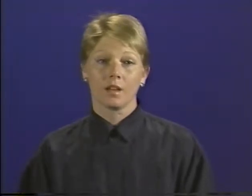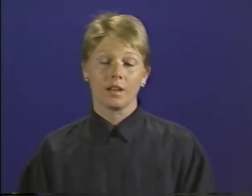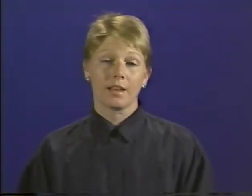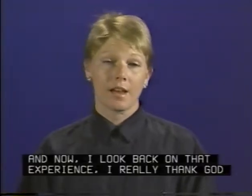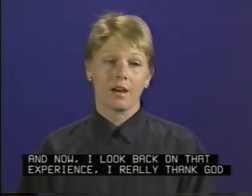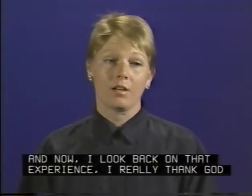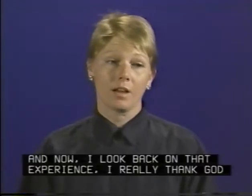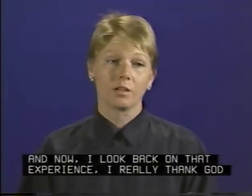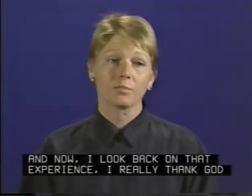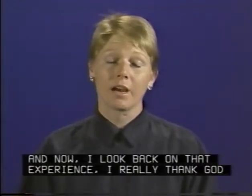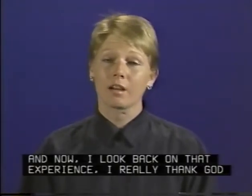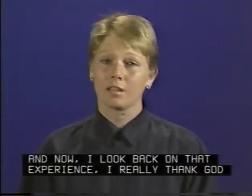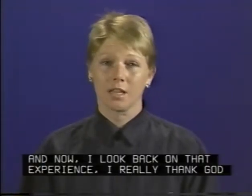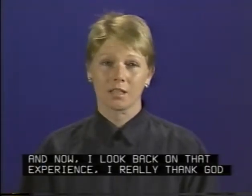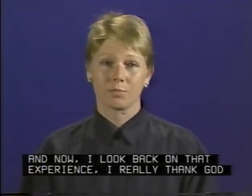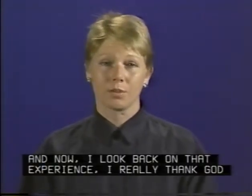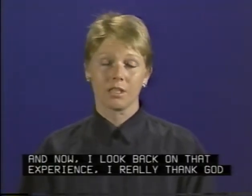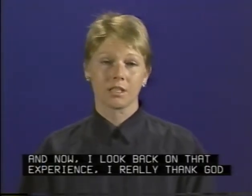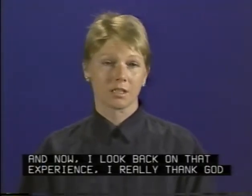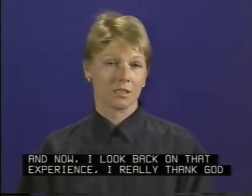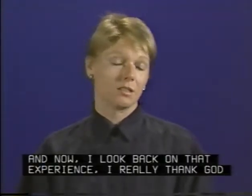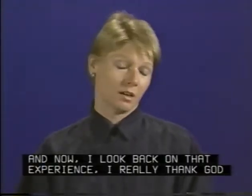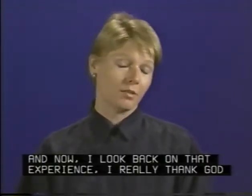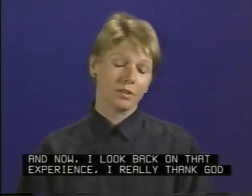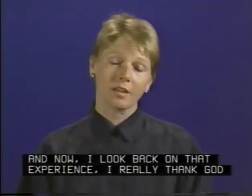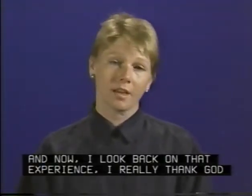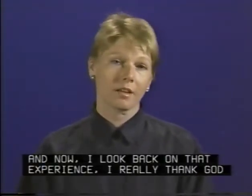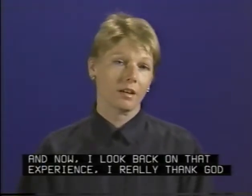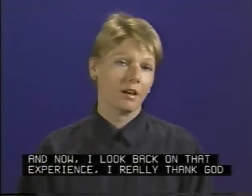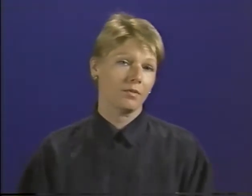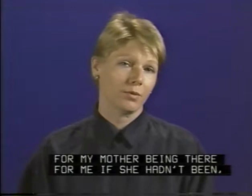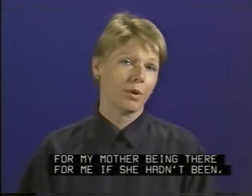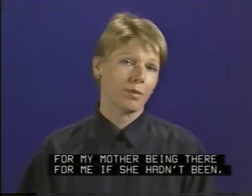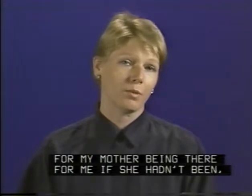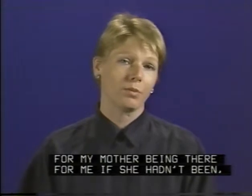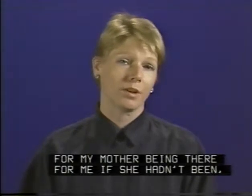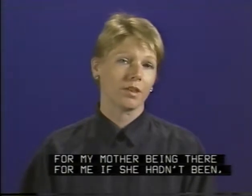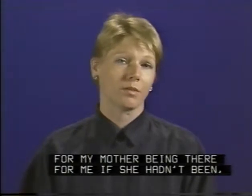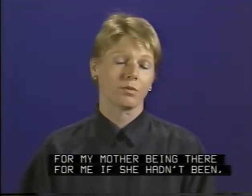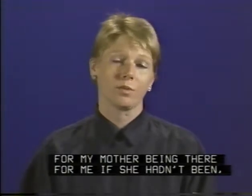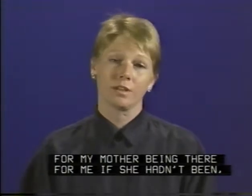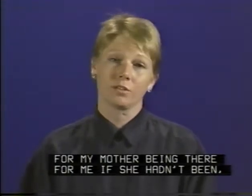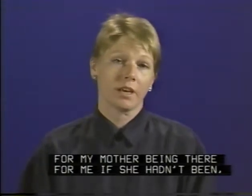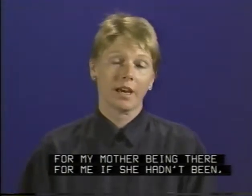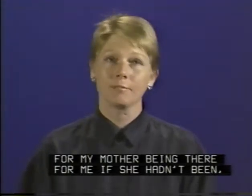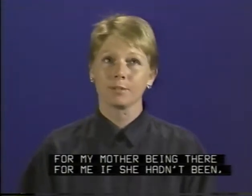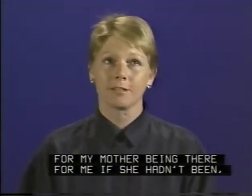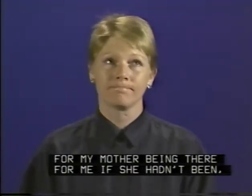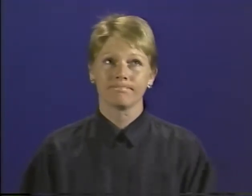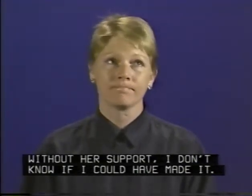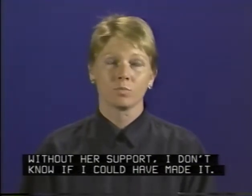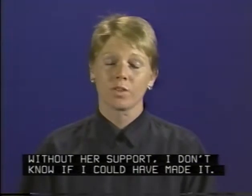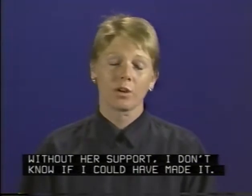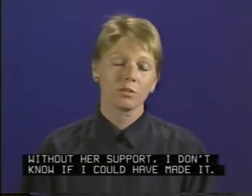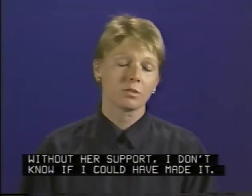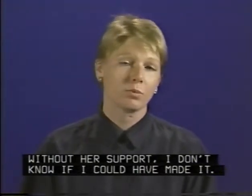And now I look back on that experience. I really thank God for my mother being there for me. If she hadn't been, without her